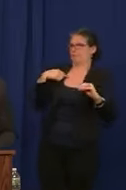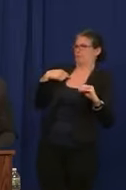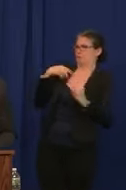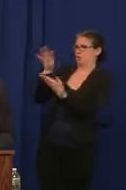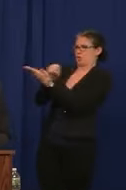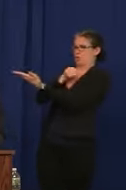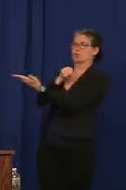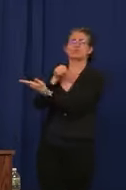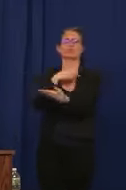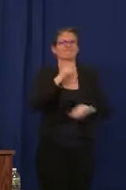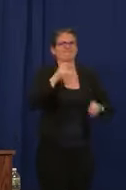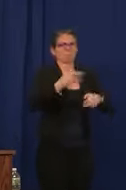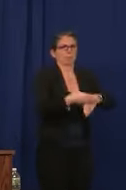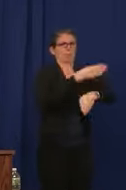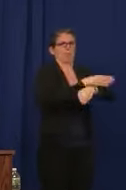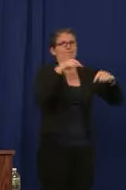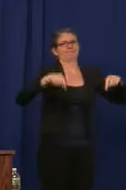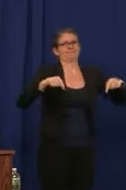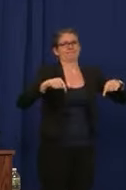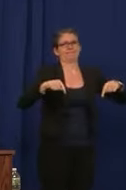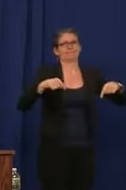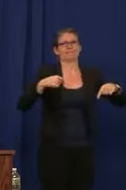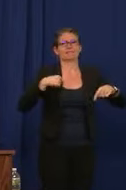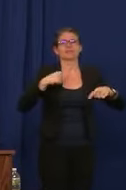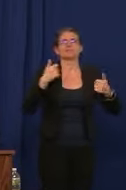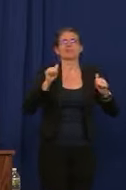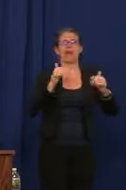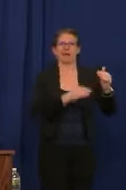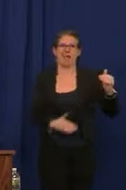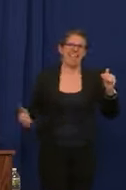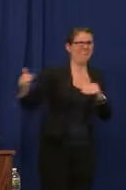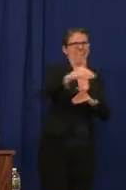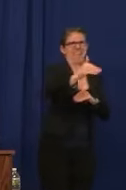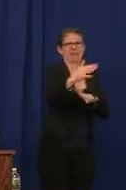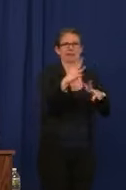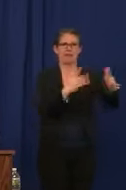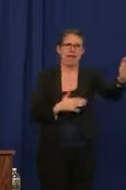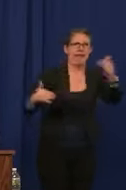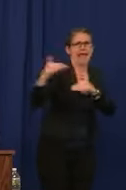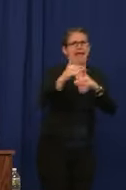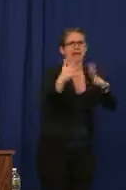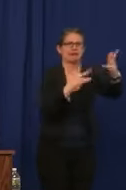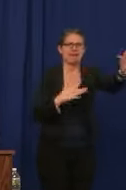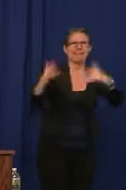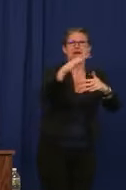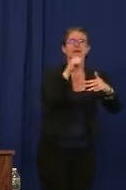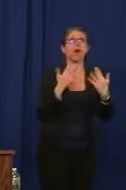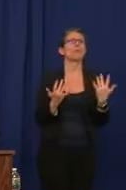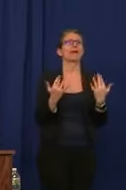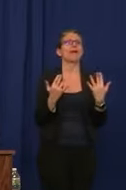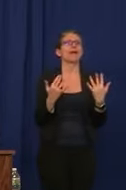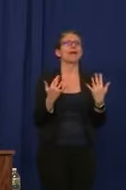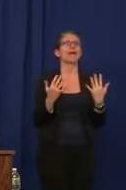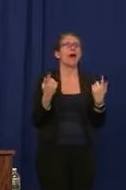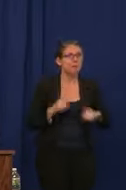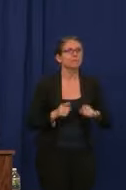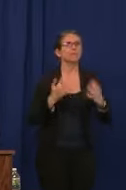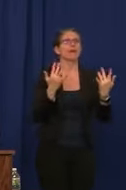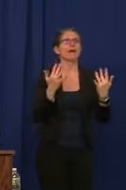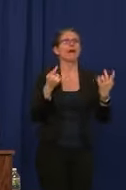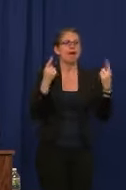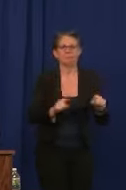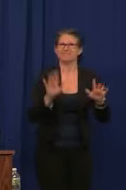Kevin, is that as we know in public health, when you look for things, when you go out and search for things, you do find